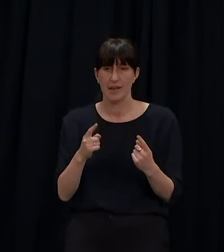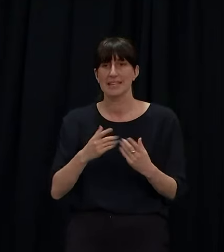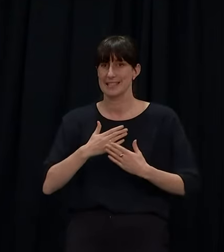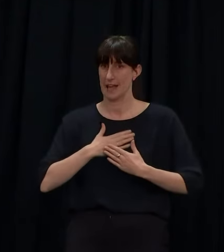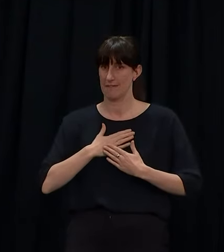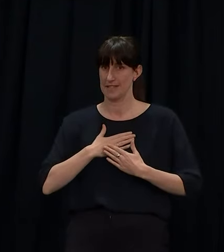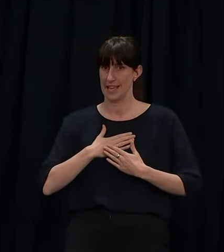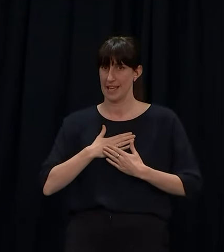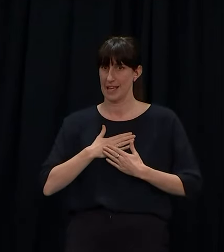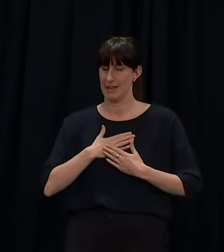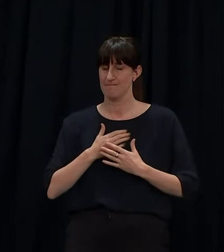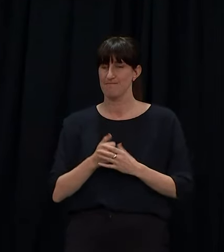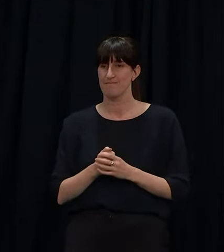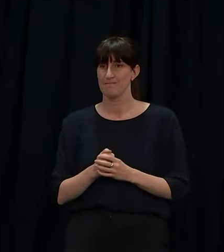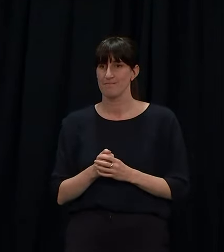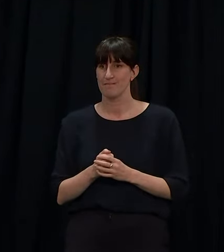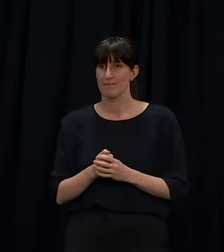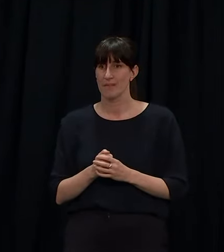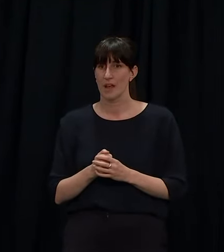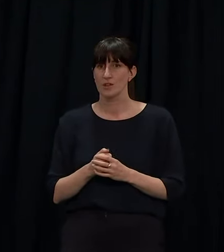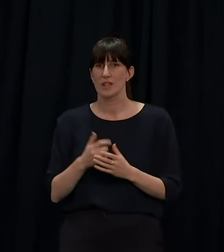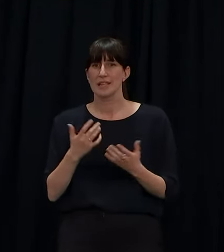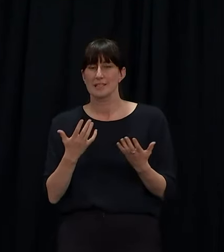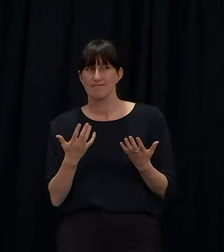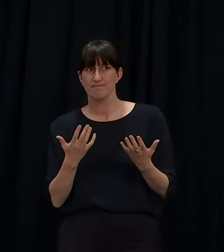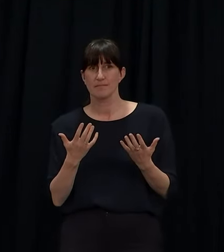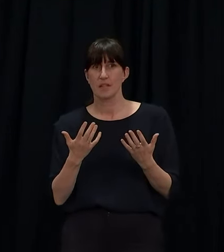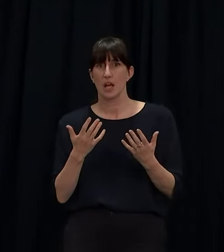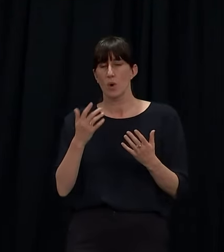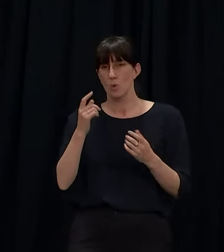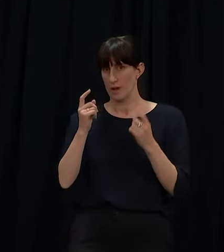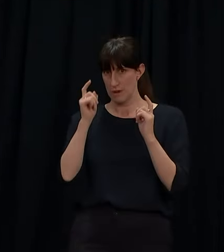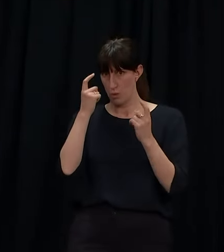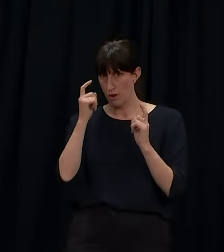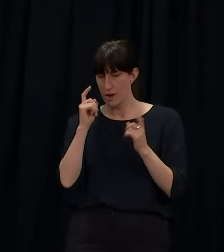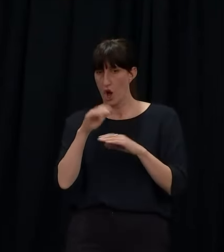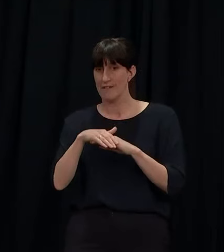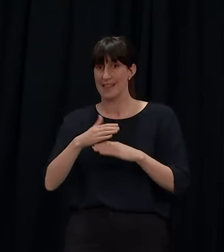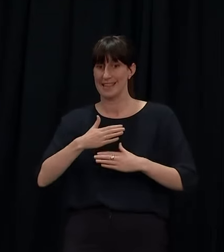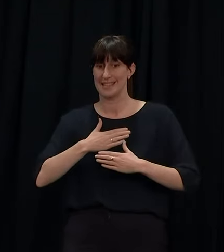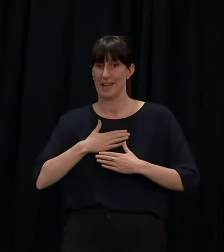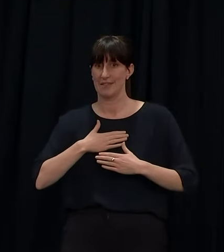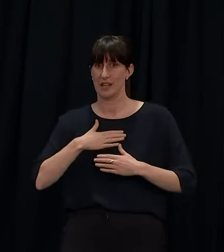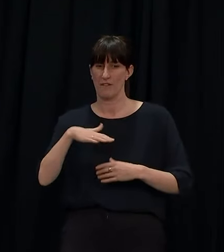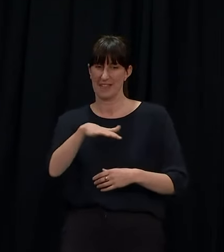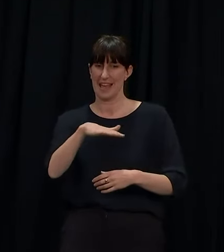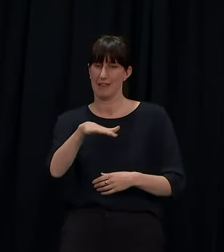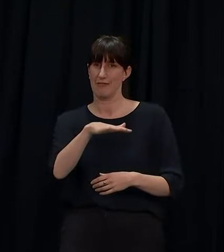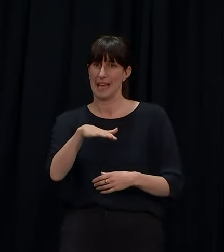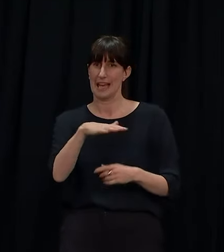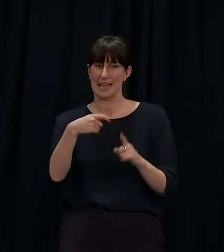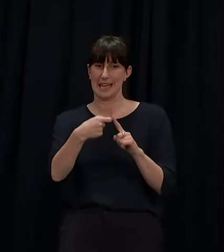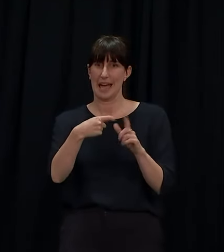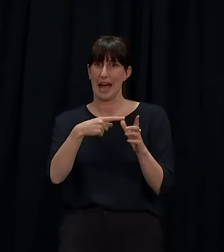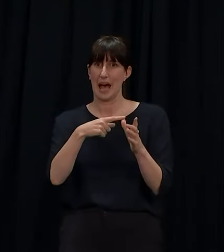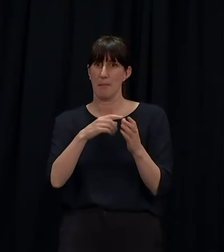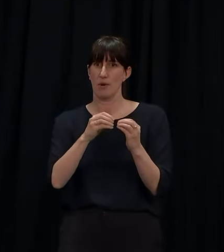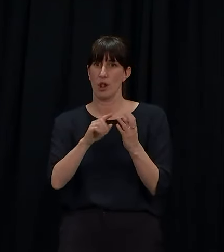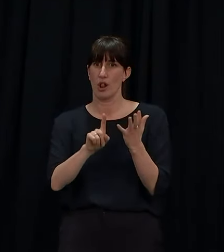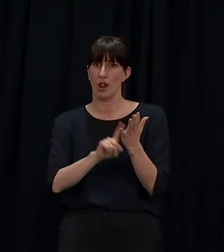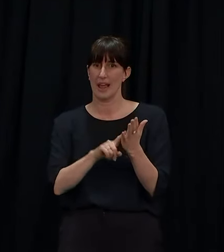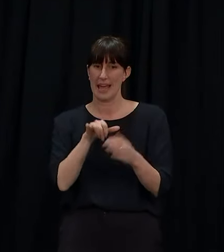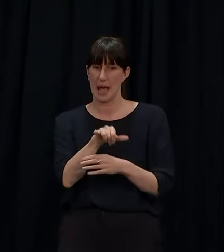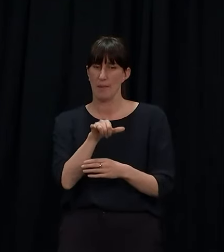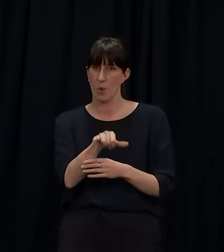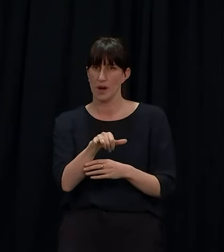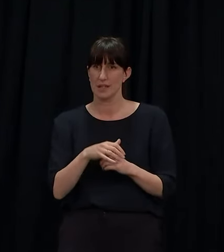reporting around concerns of safety around the airport. We've been wanting, therefore, just to be careful about